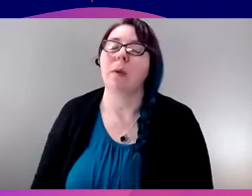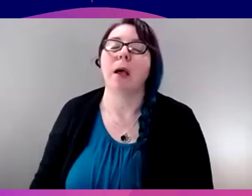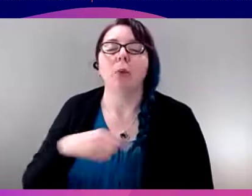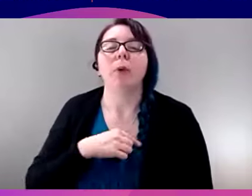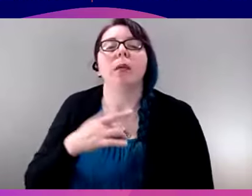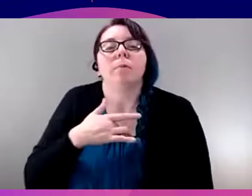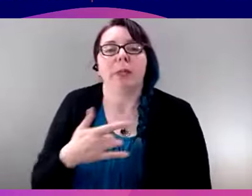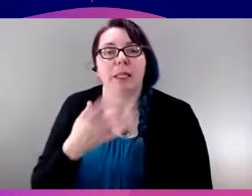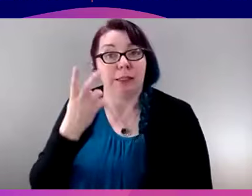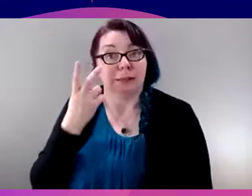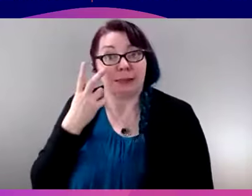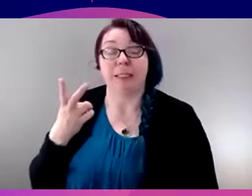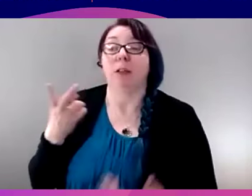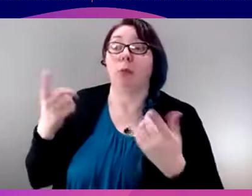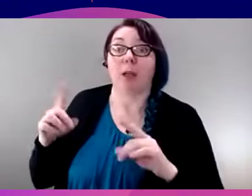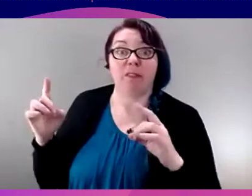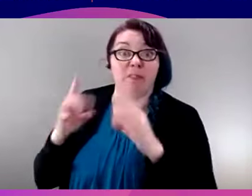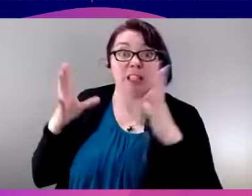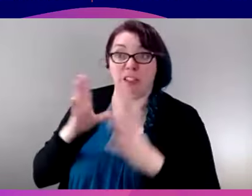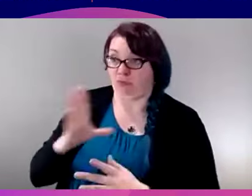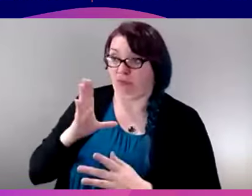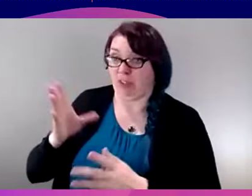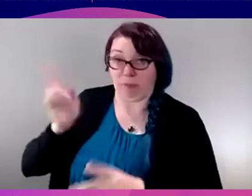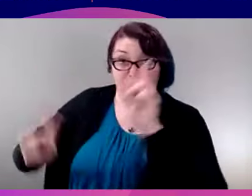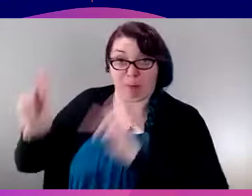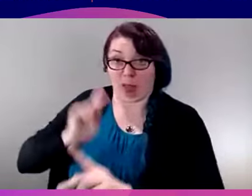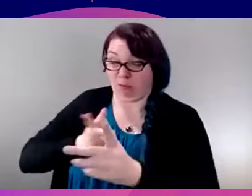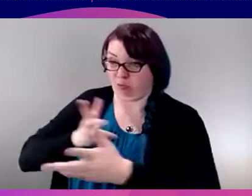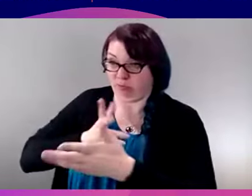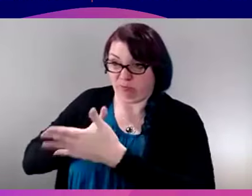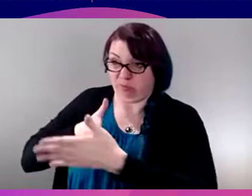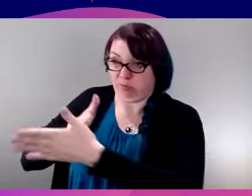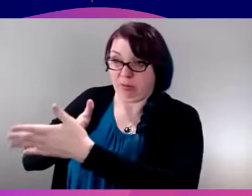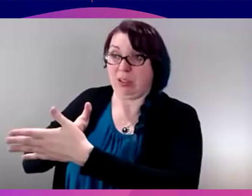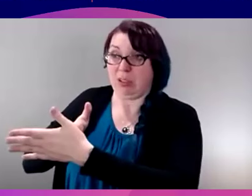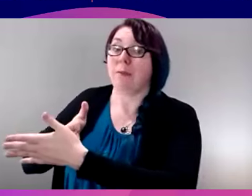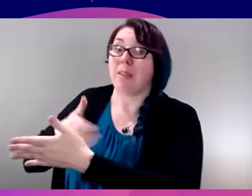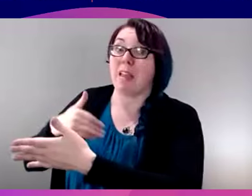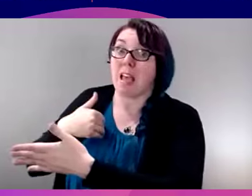when humans are experiencing violence, animals are also experiencing violence.